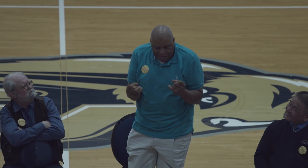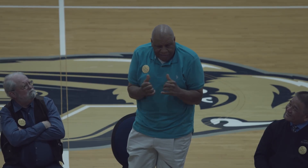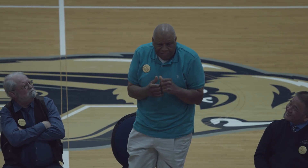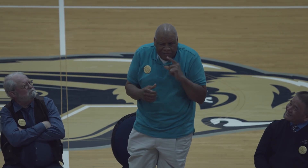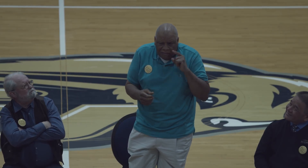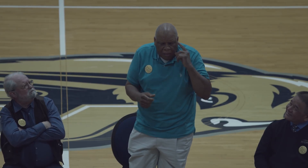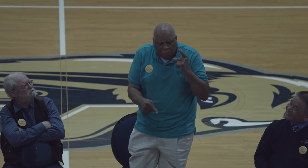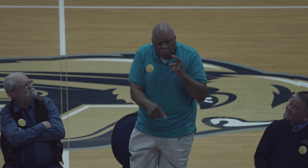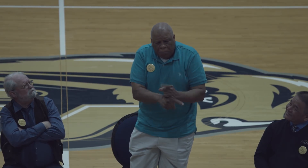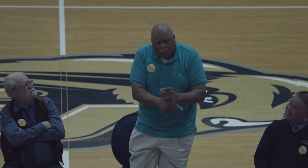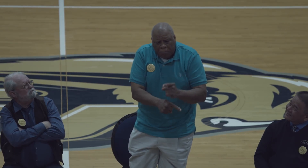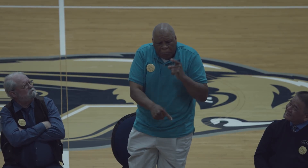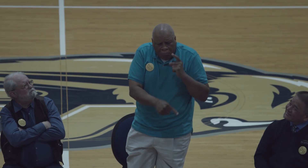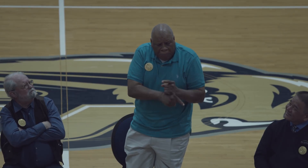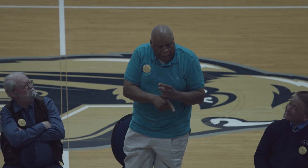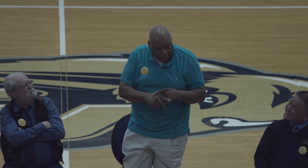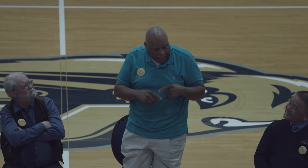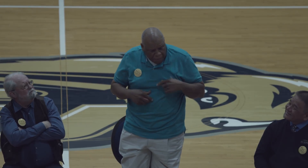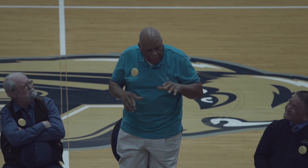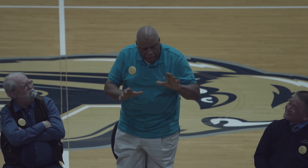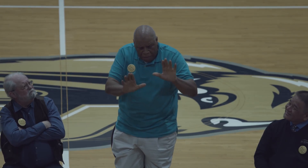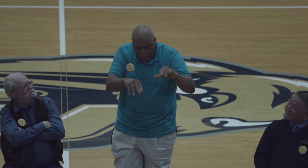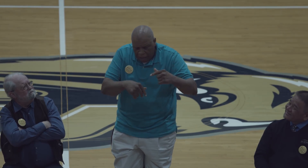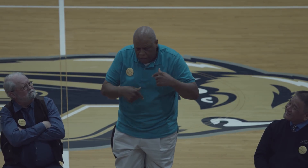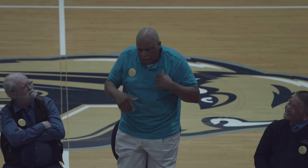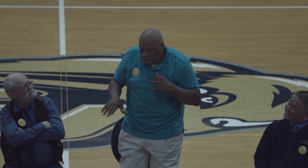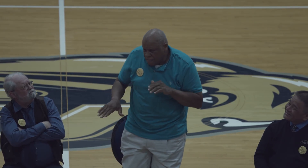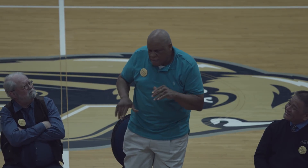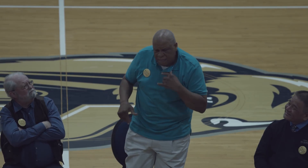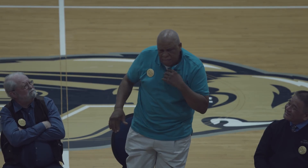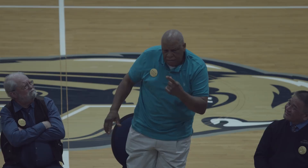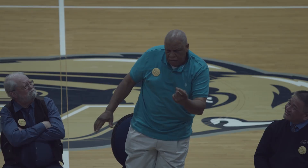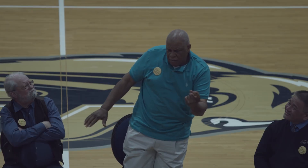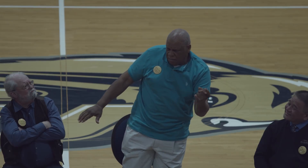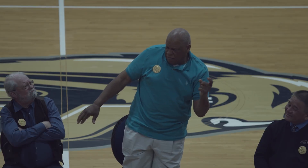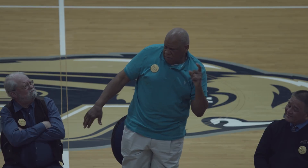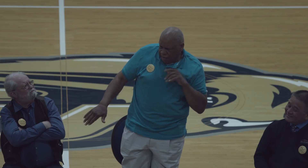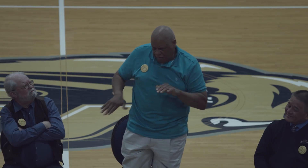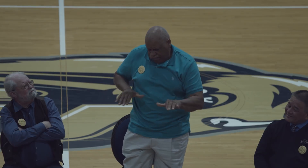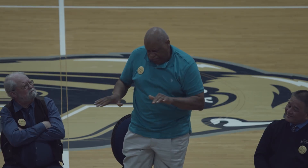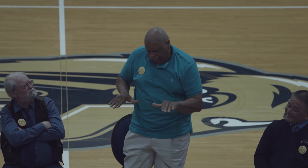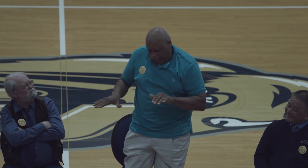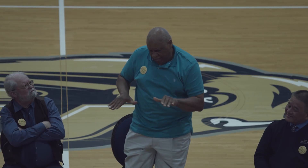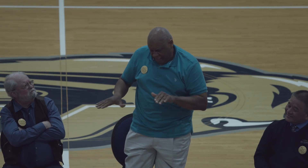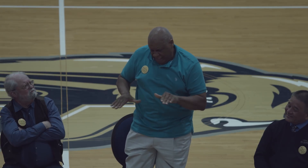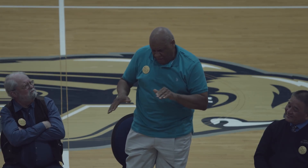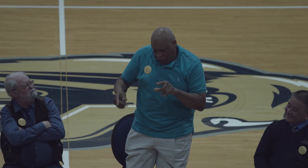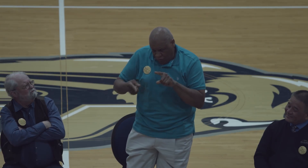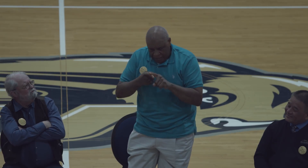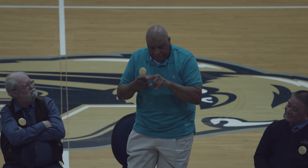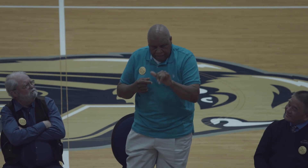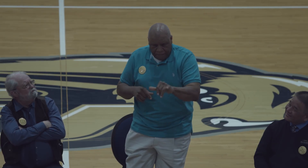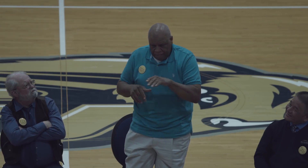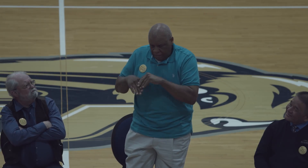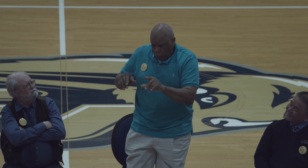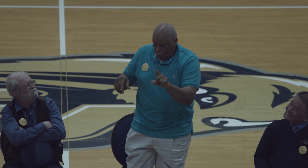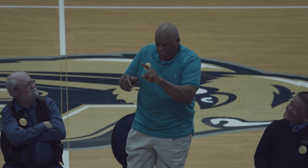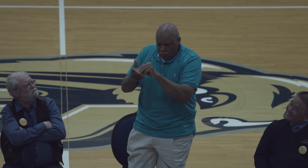cussing the protesters out. And this person was not a member of the signing or deaf community, and that angered me.